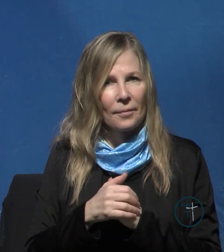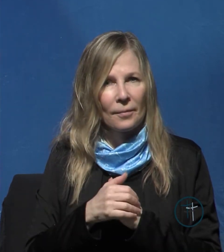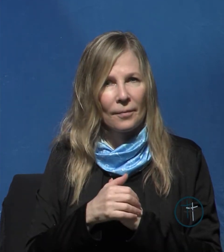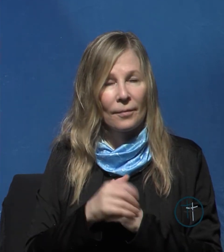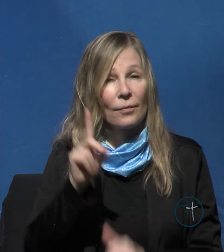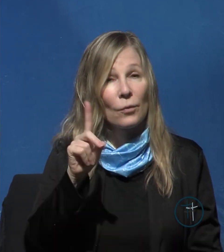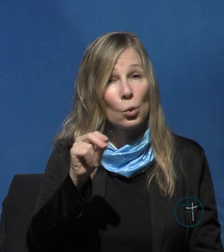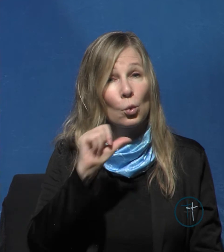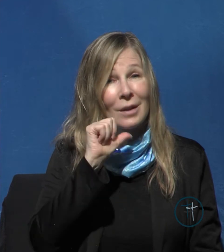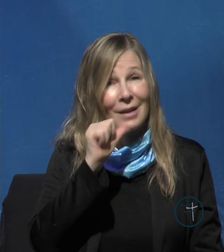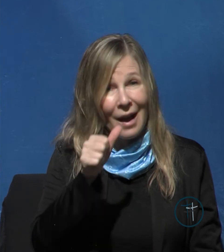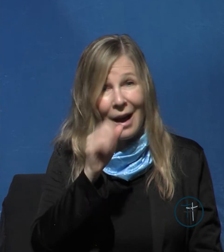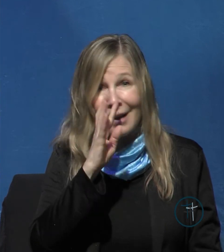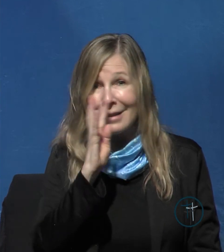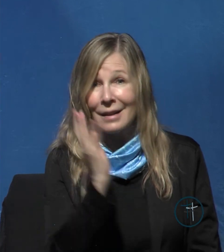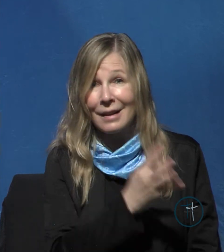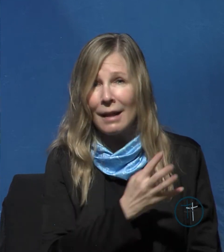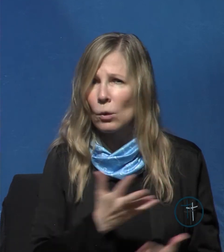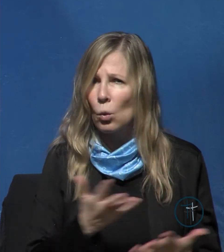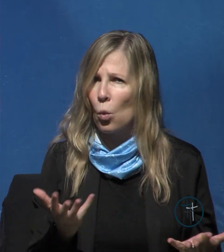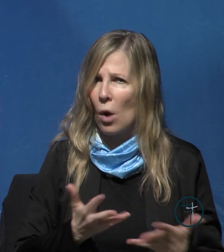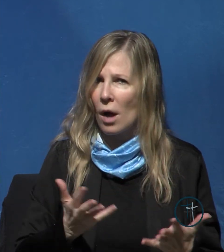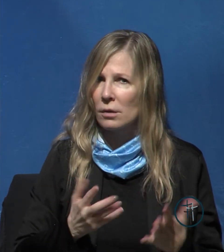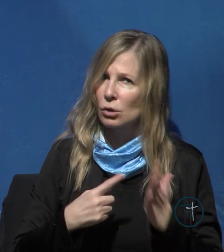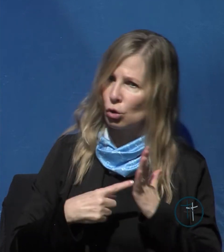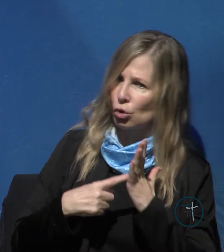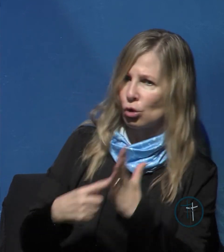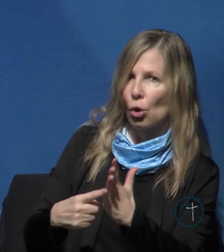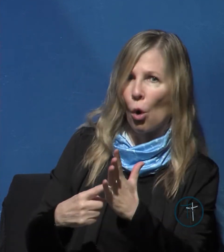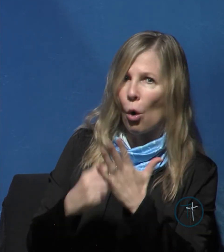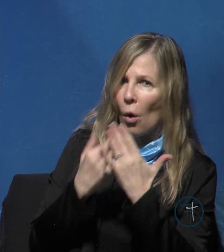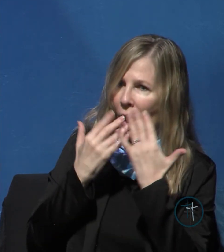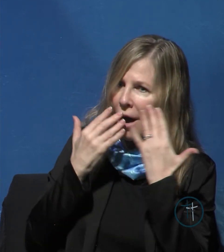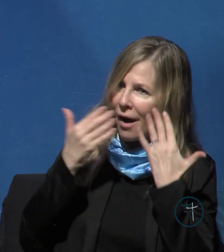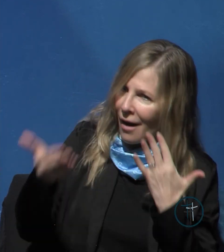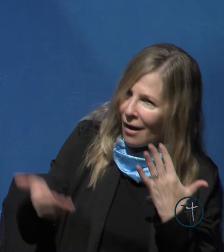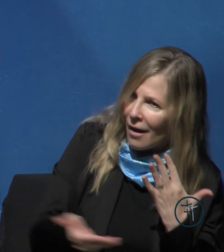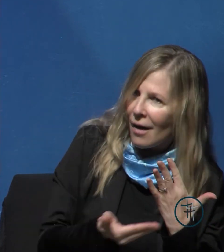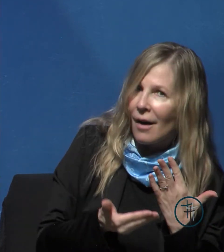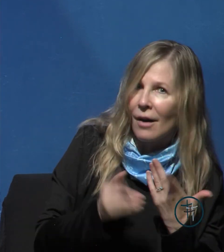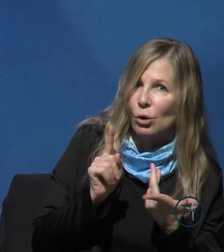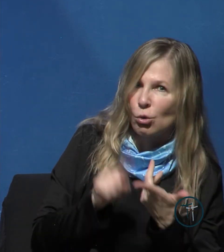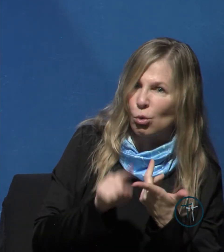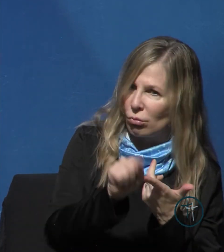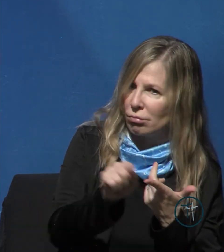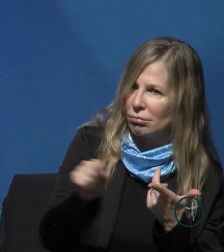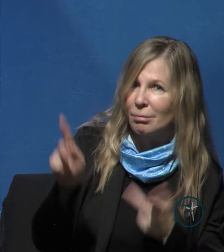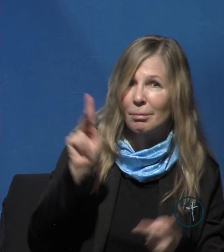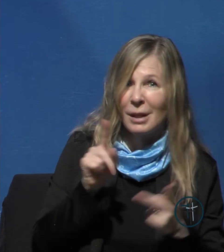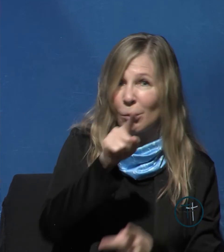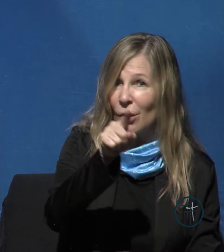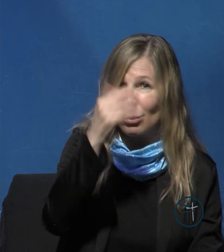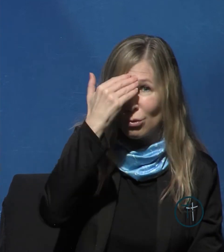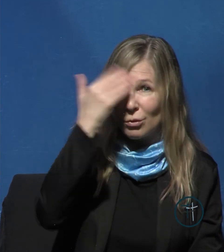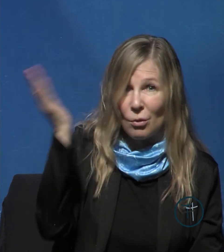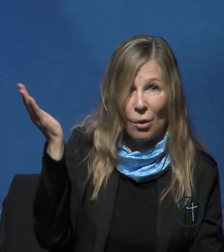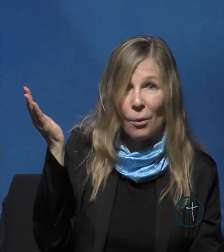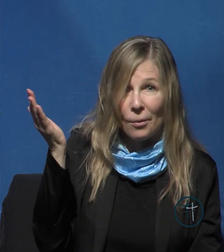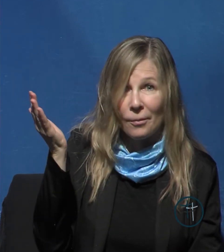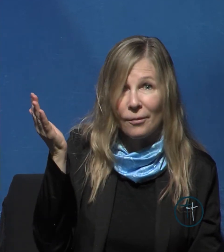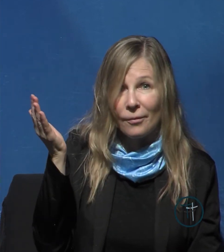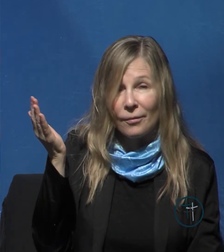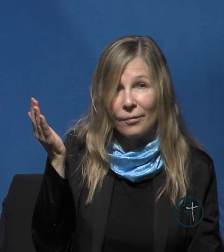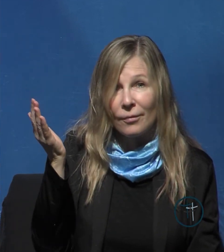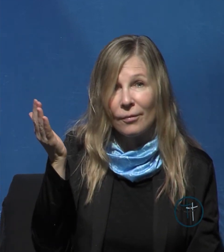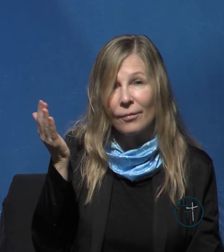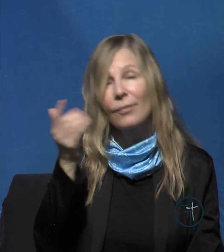Do not neglect what? Show hospitality to strangers. It's interesting